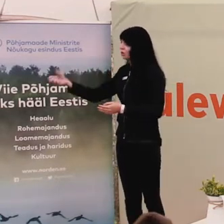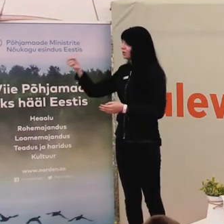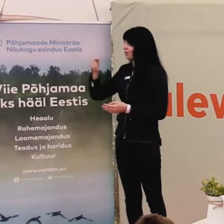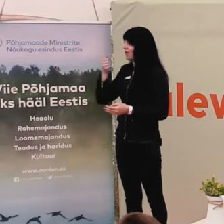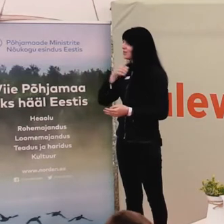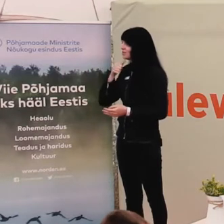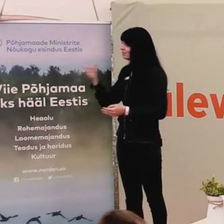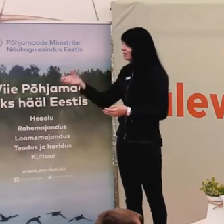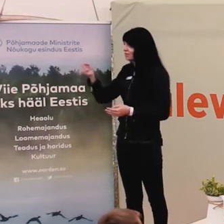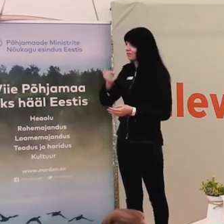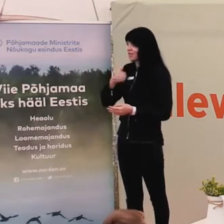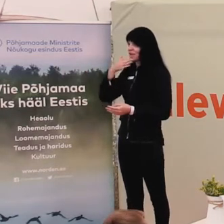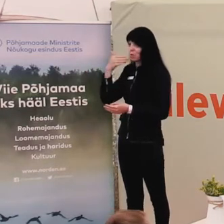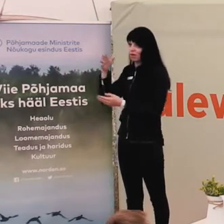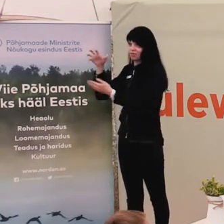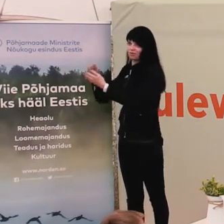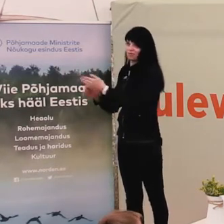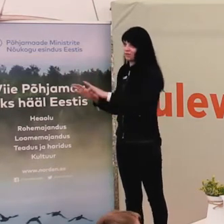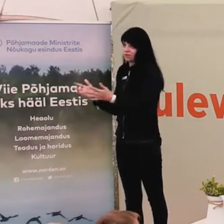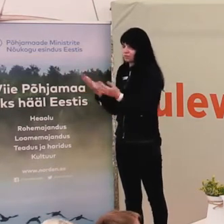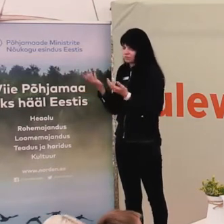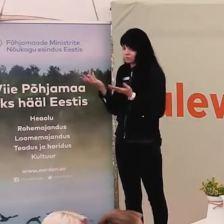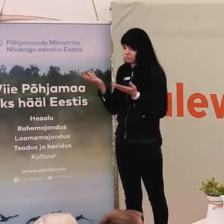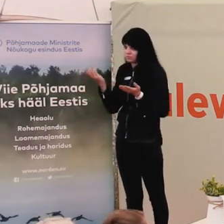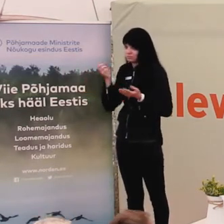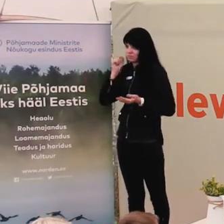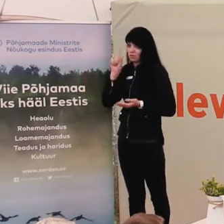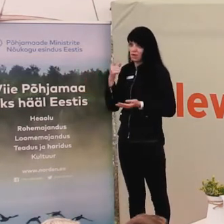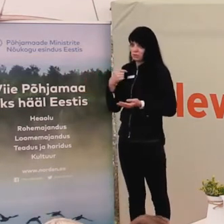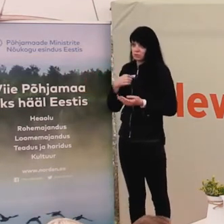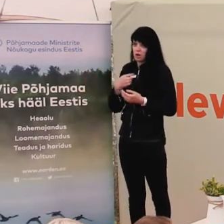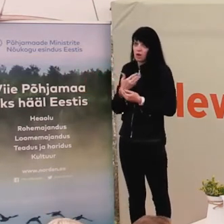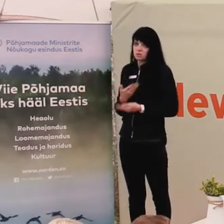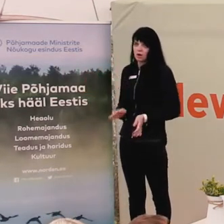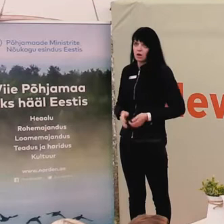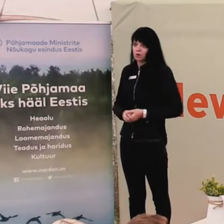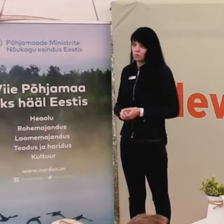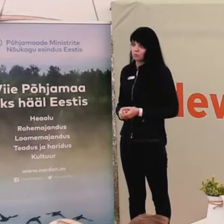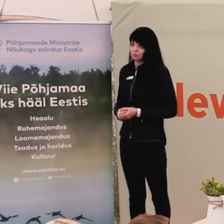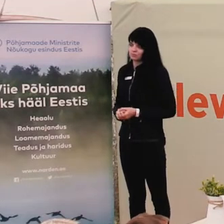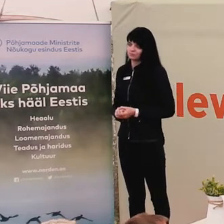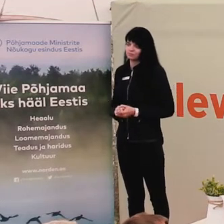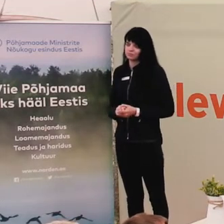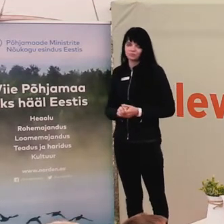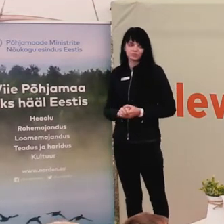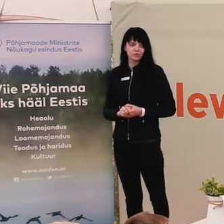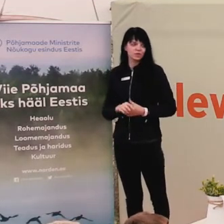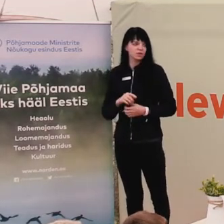without these paying taxes. In I don't understand that, even if I came by boat.